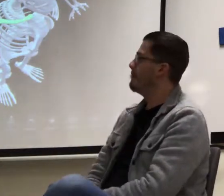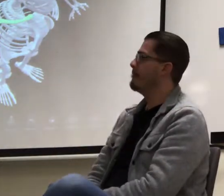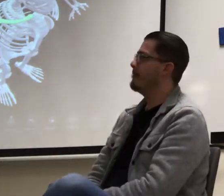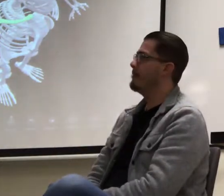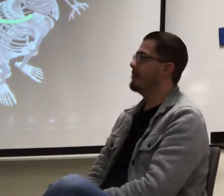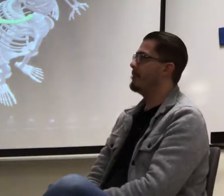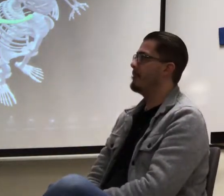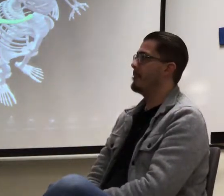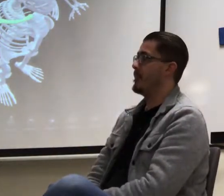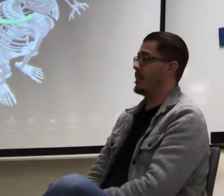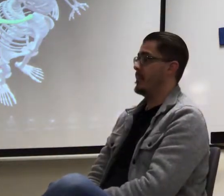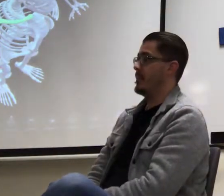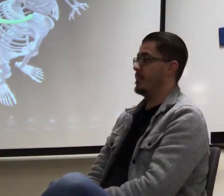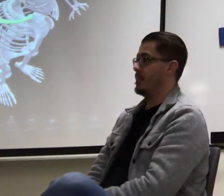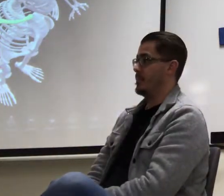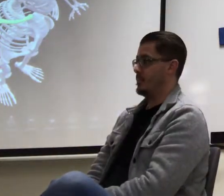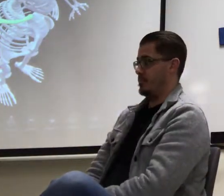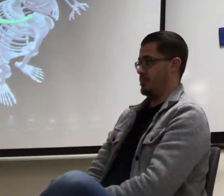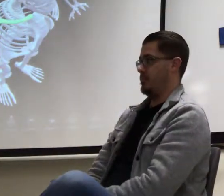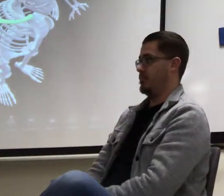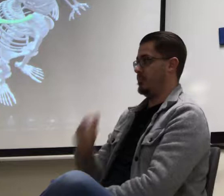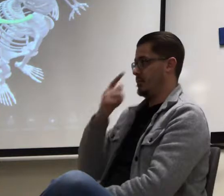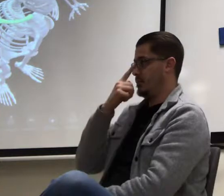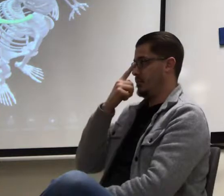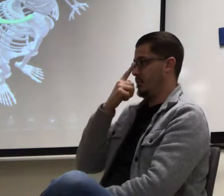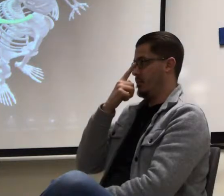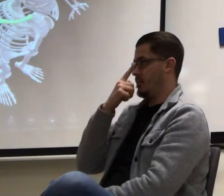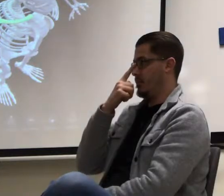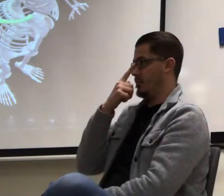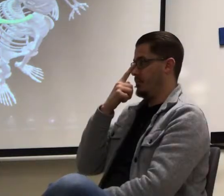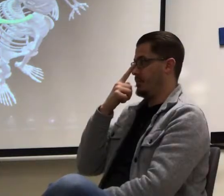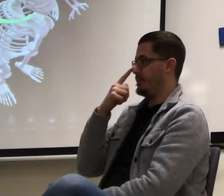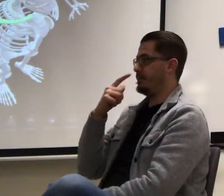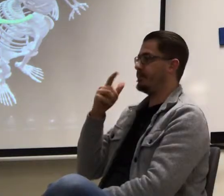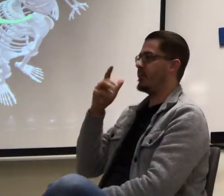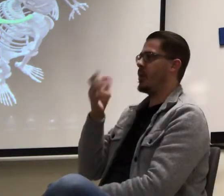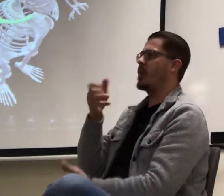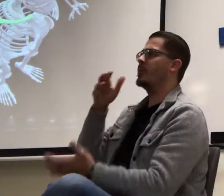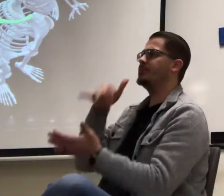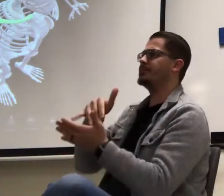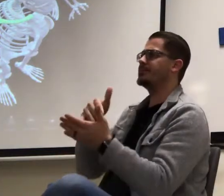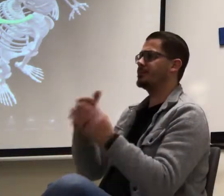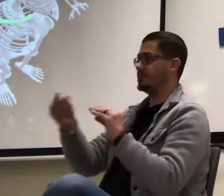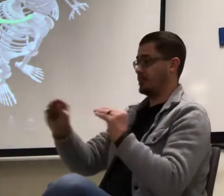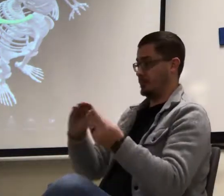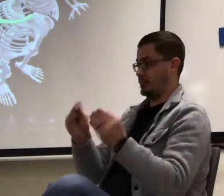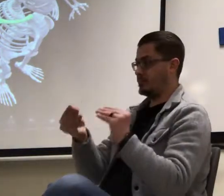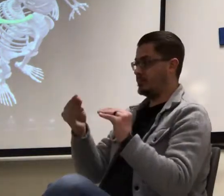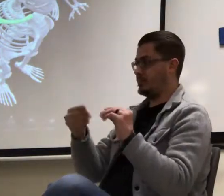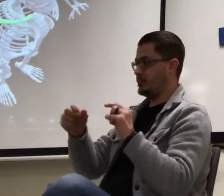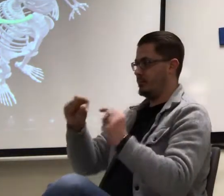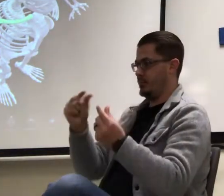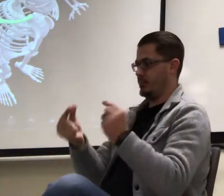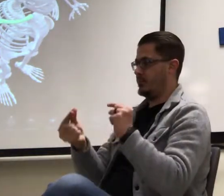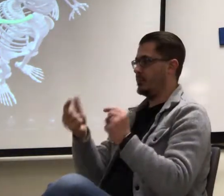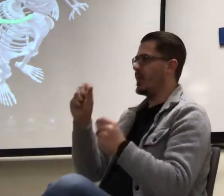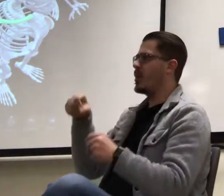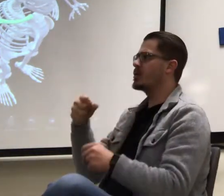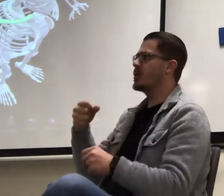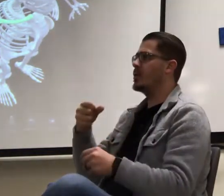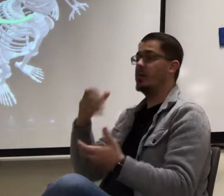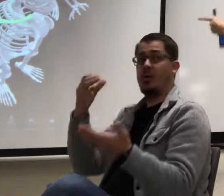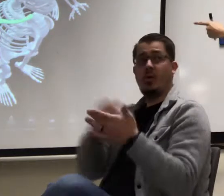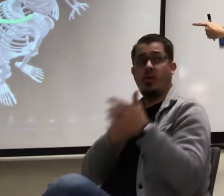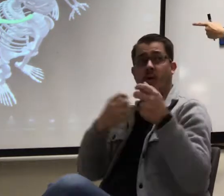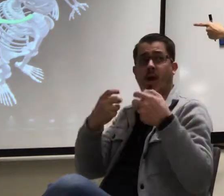Basically, when you study this bone, study it disarticulated, but also come and take the